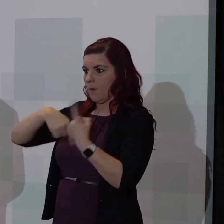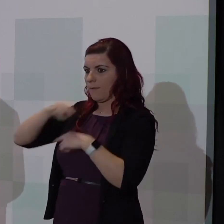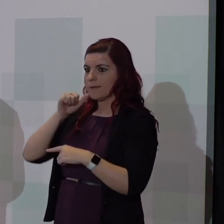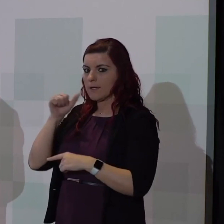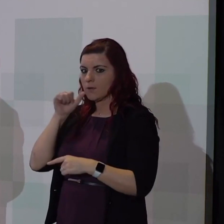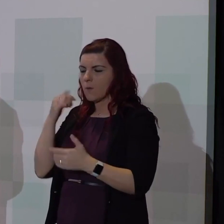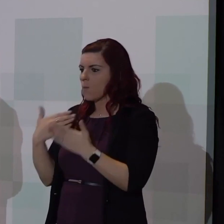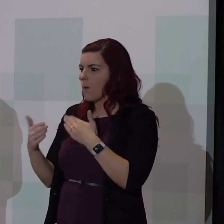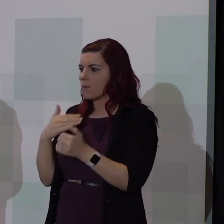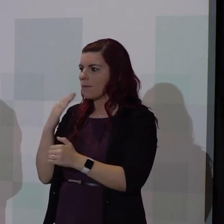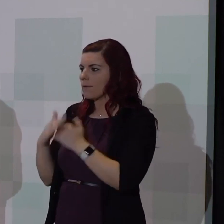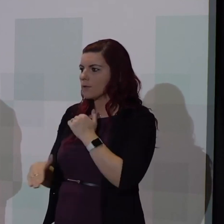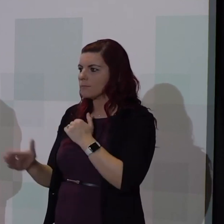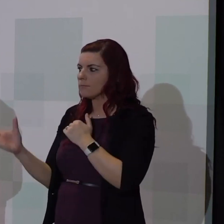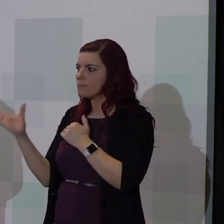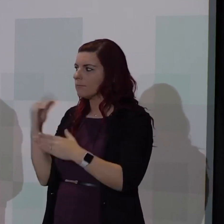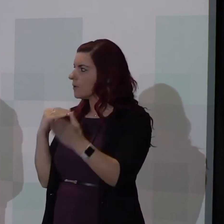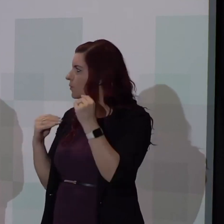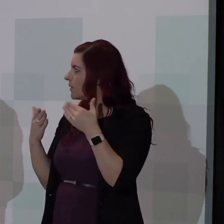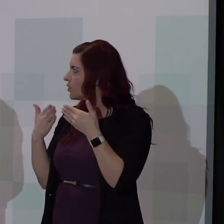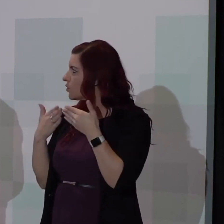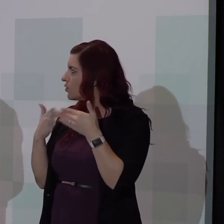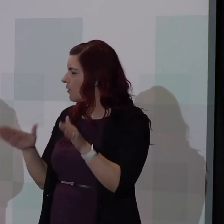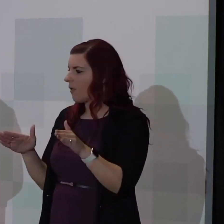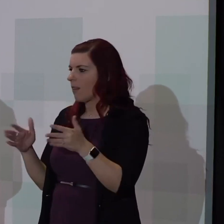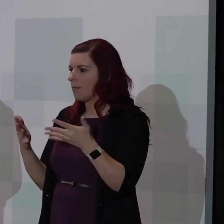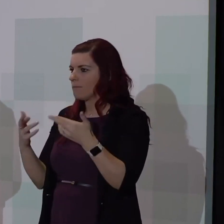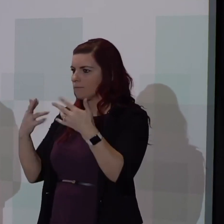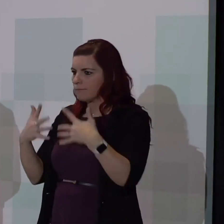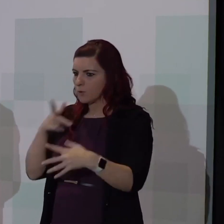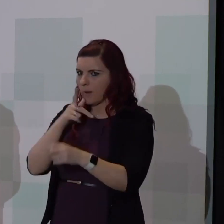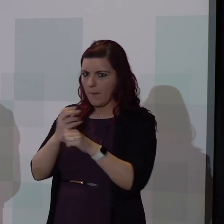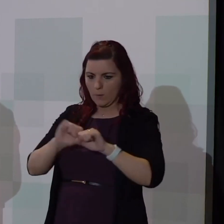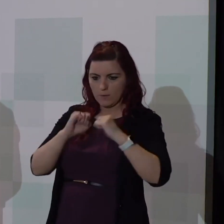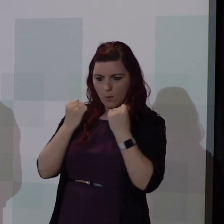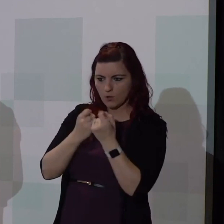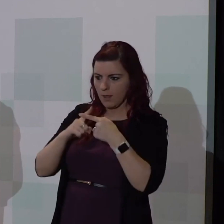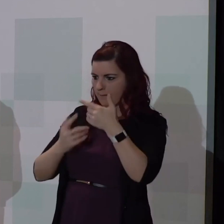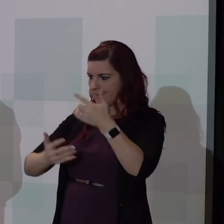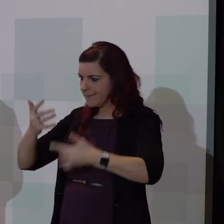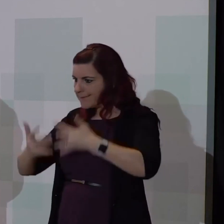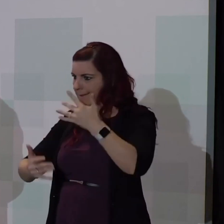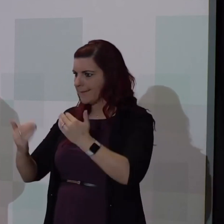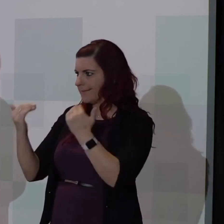having heard the general outline of the social situation, the statistical situation, the comparison with other countries, the